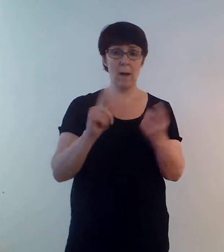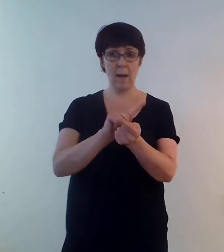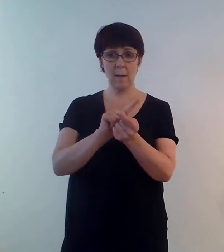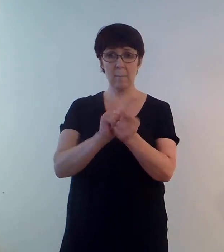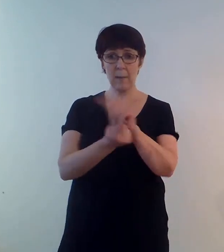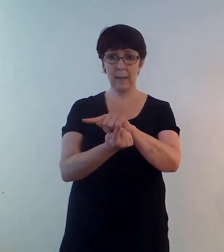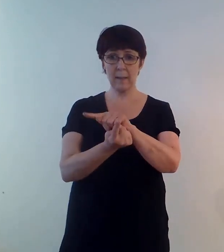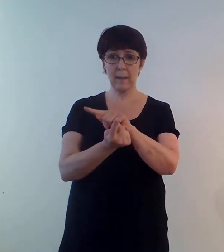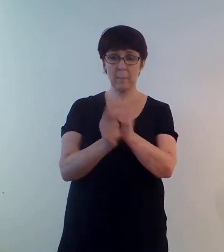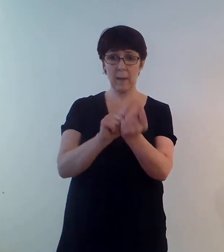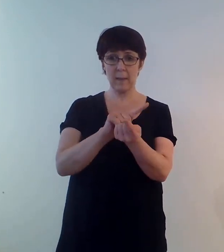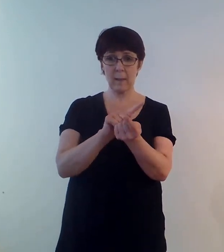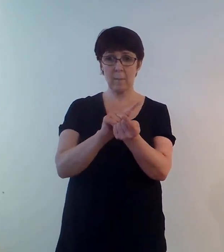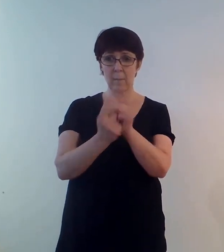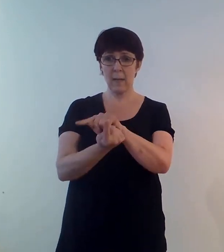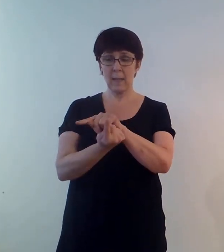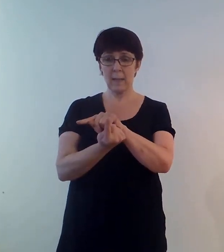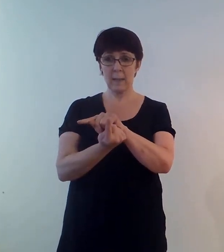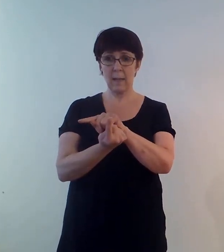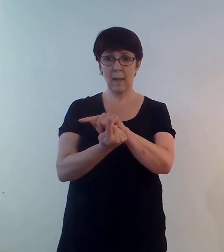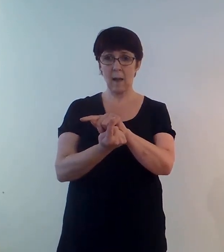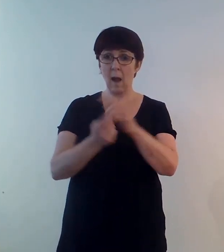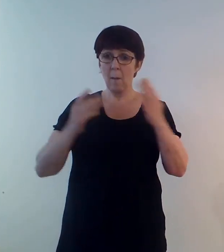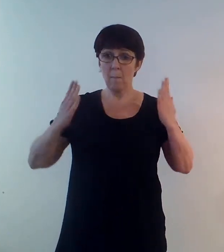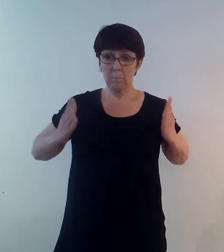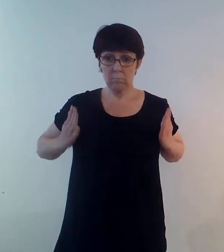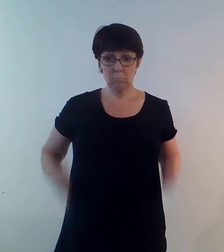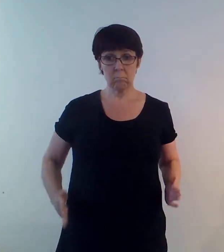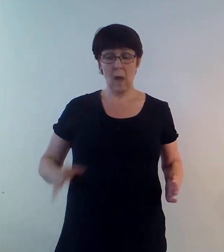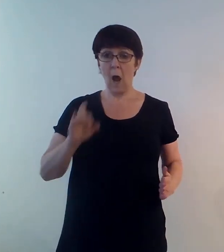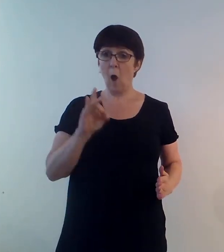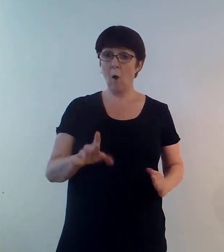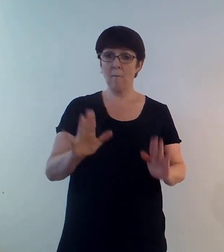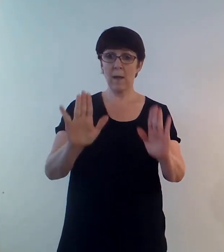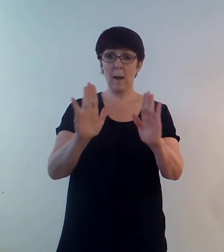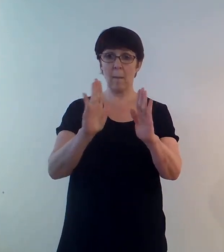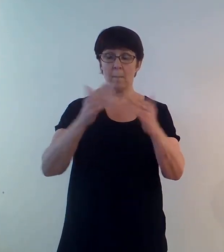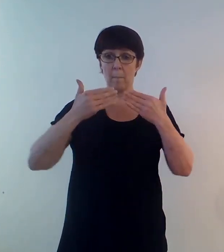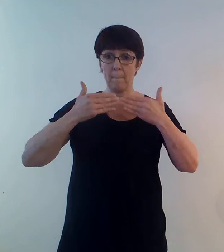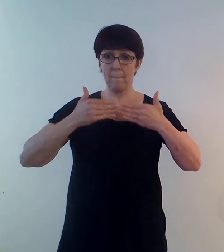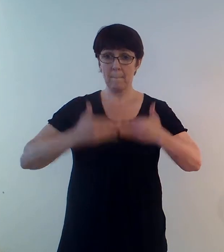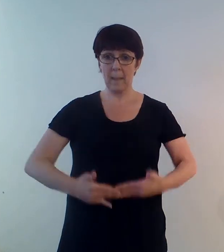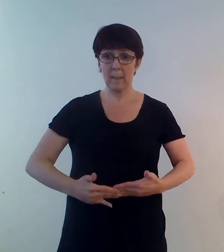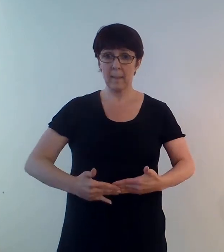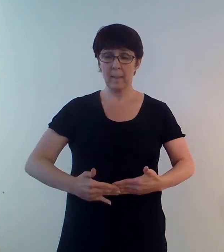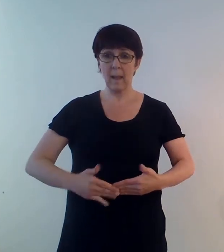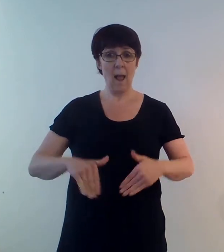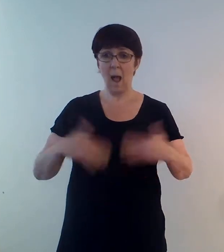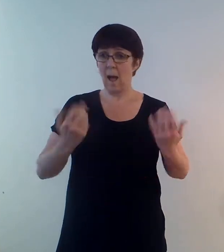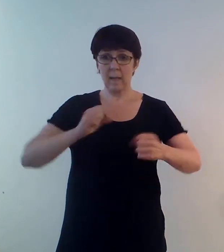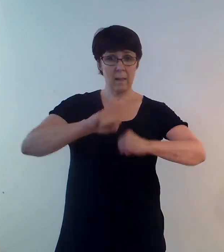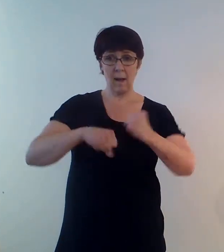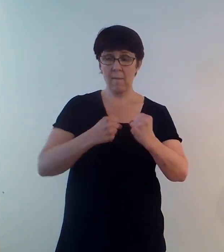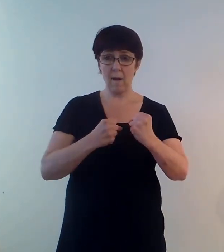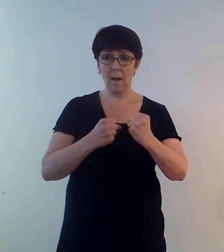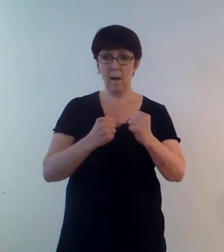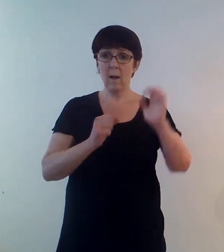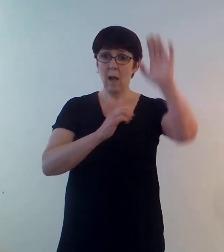anything, and we're just going to shrug through the shoulders. So it's relax through your shoulder blades and then really push tall, rounding that back. So see from the